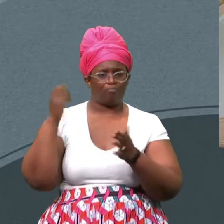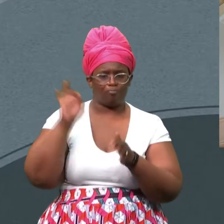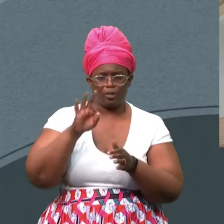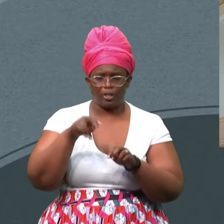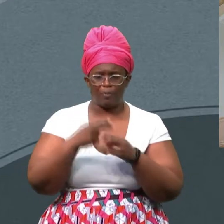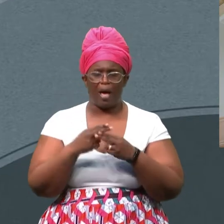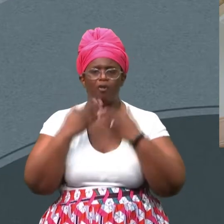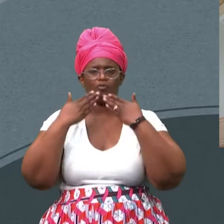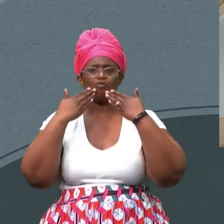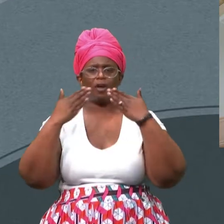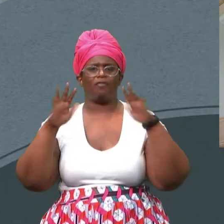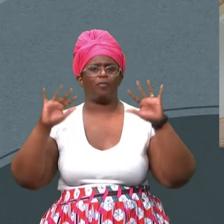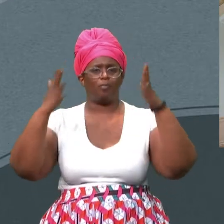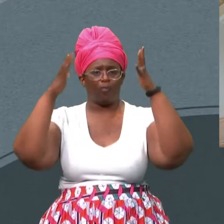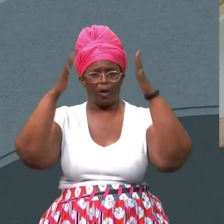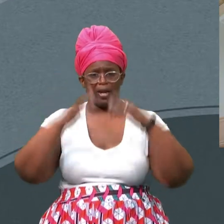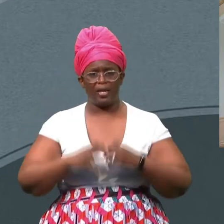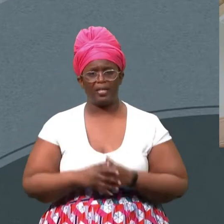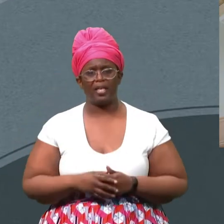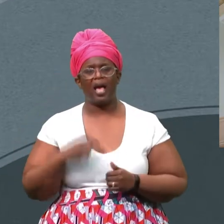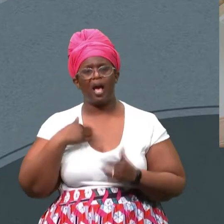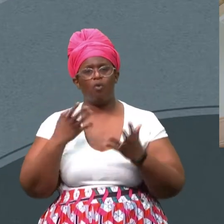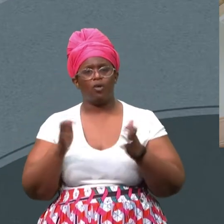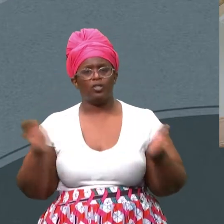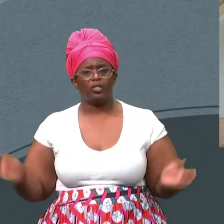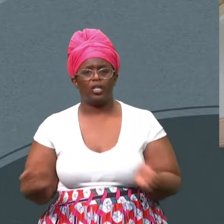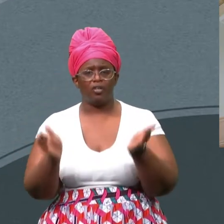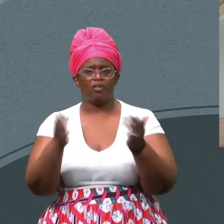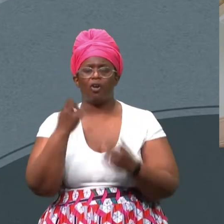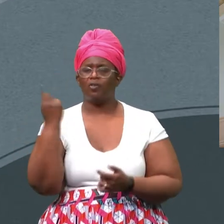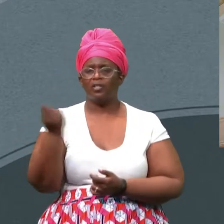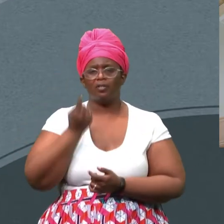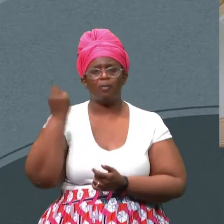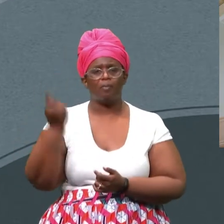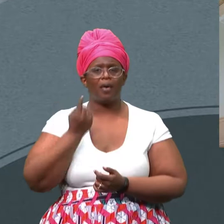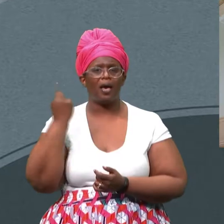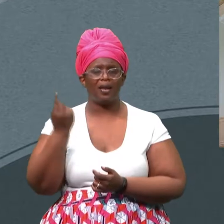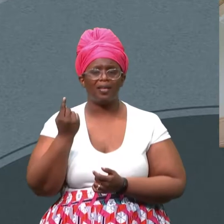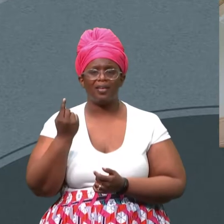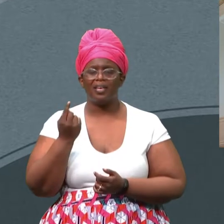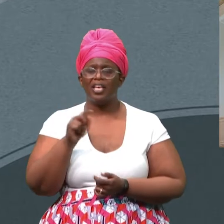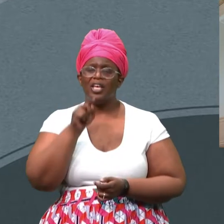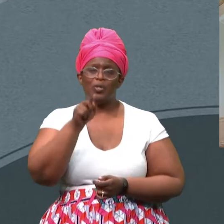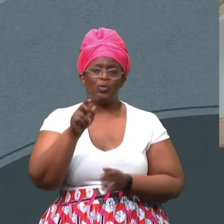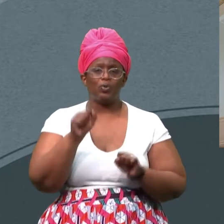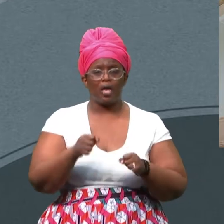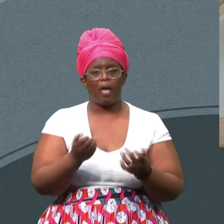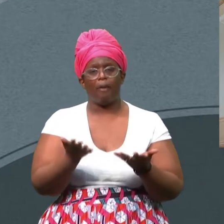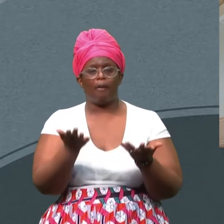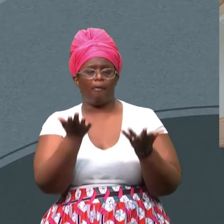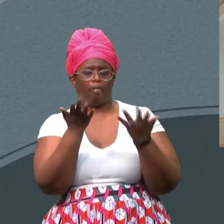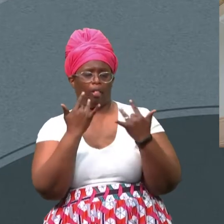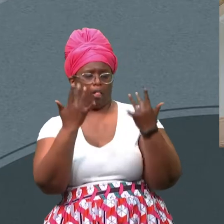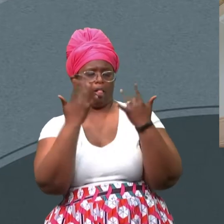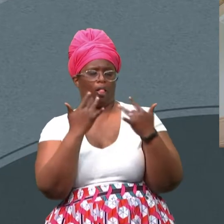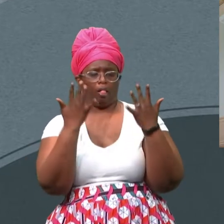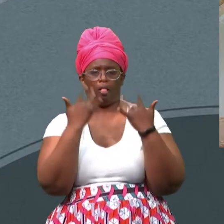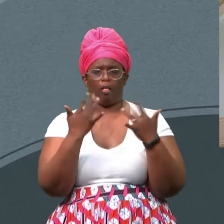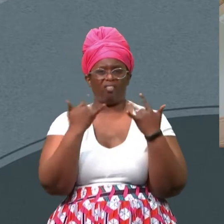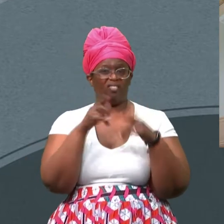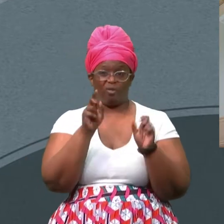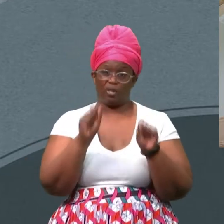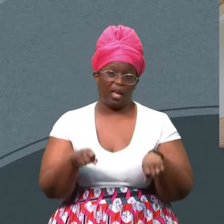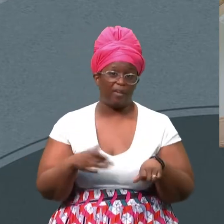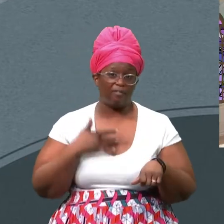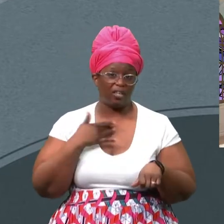this Mother's Day, I want to encourage somebody. You could have a pity party right now, because yet here we